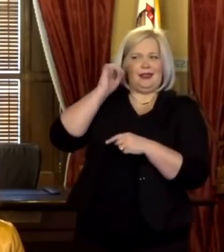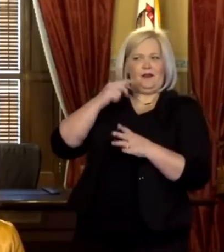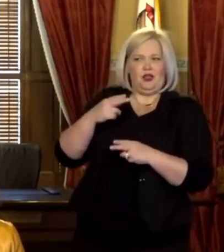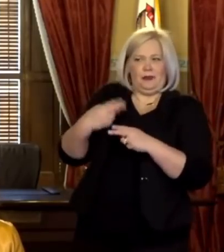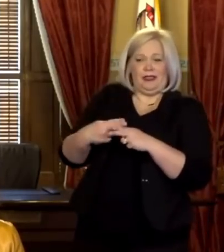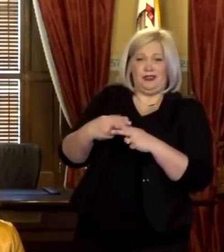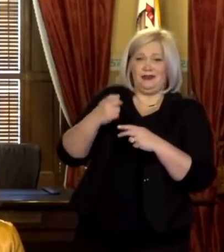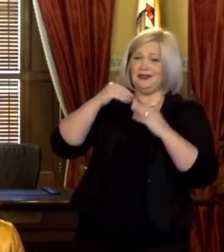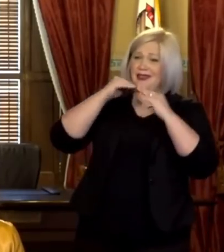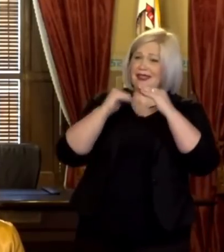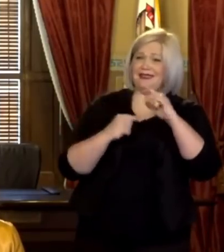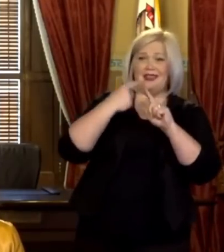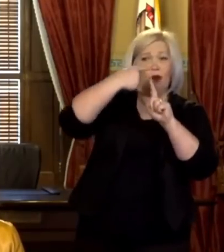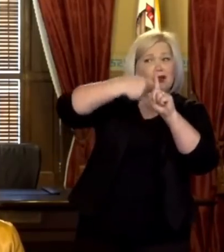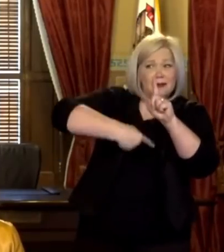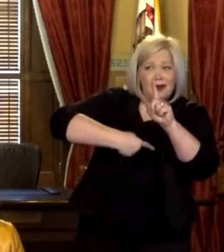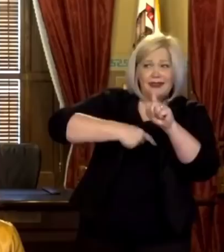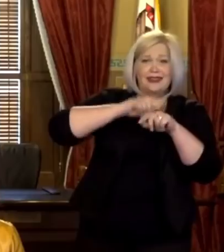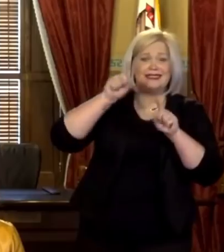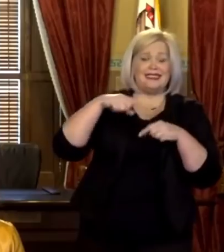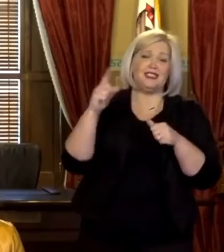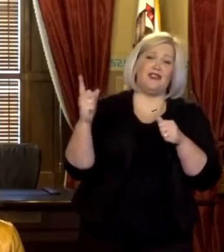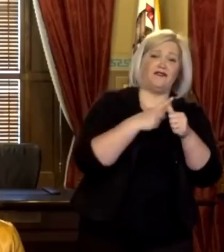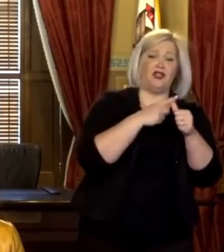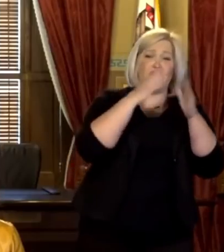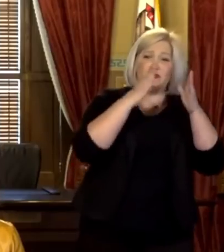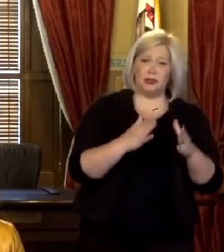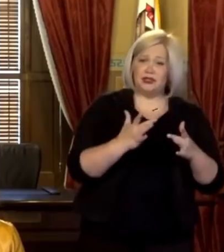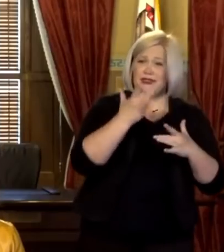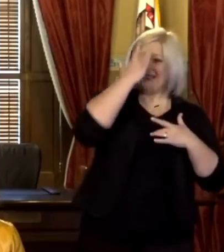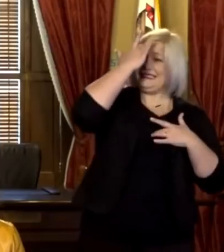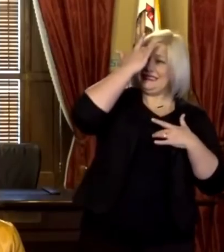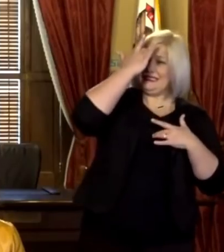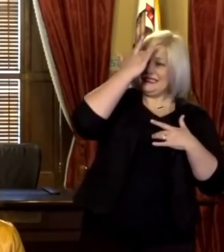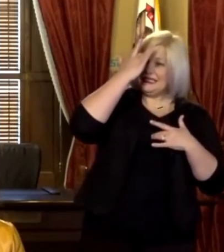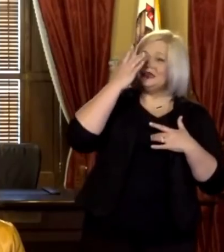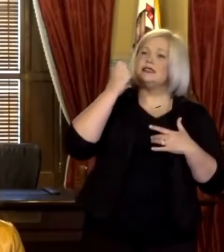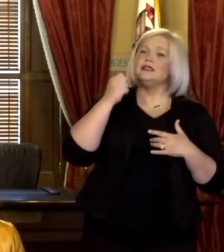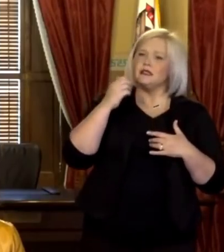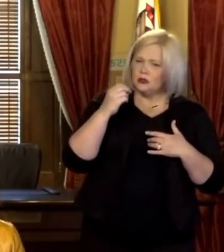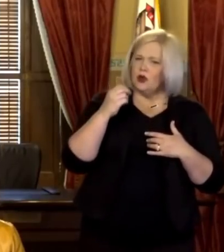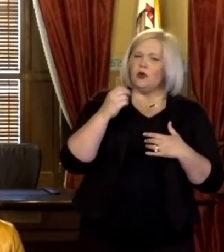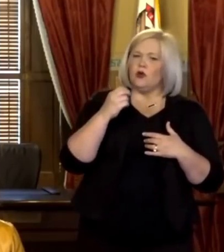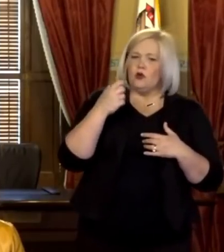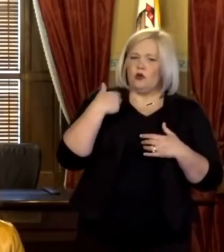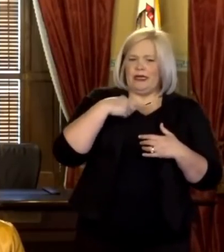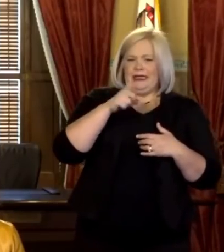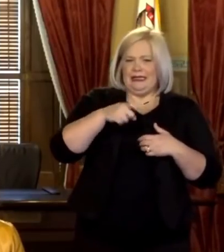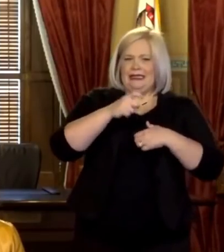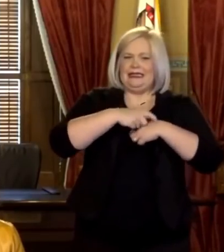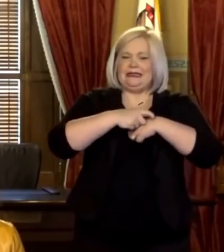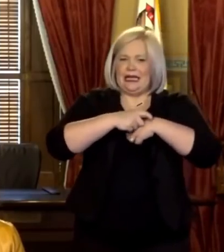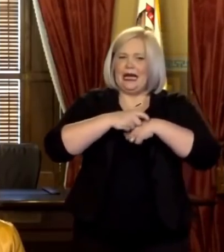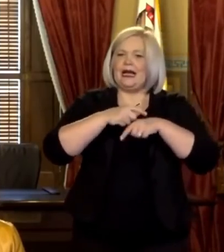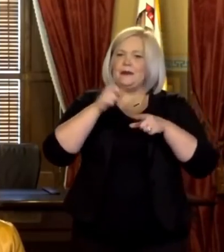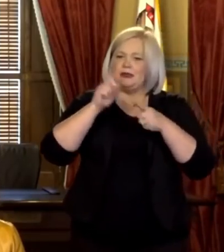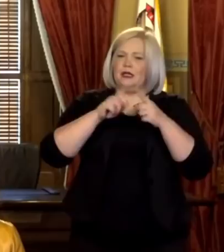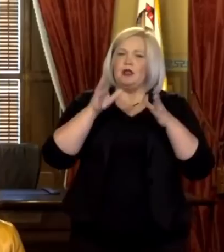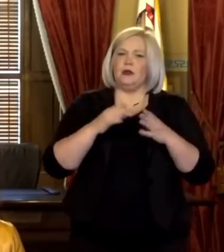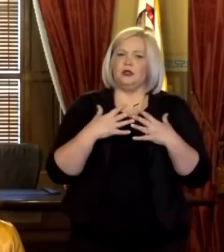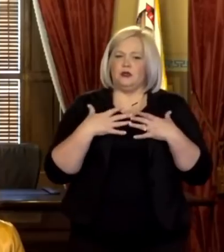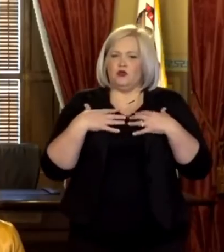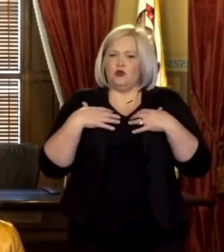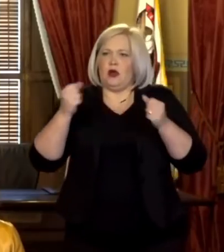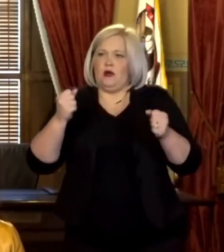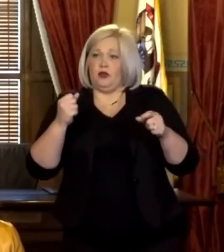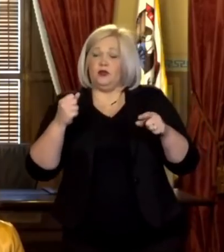been less than a month since we identified the first cases, and so it takes time for someone to have recovered. So we have to go back 30